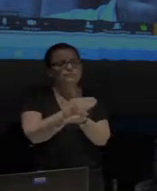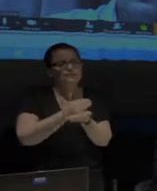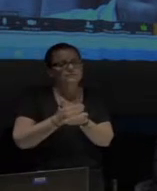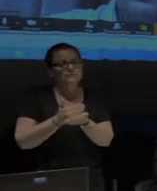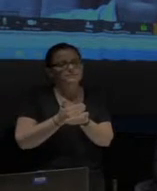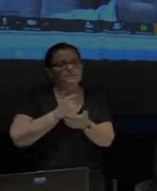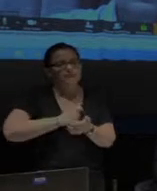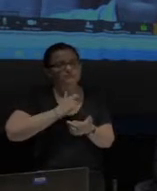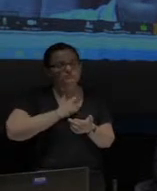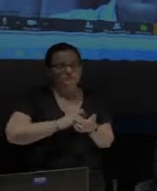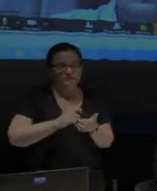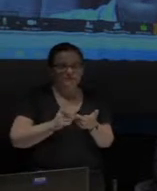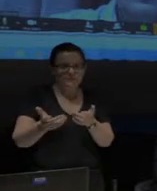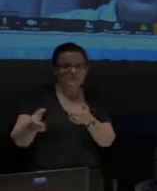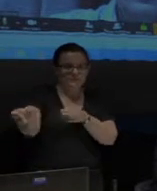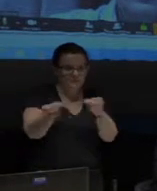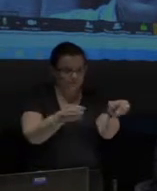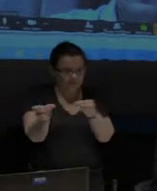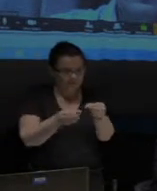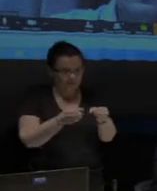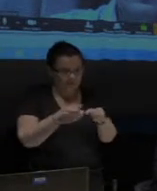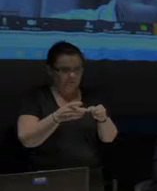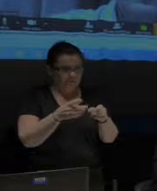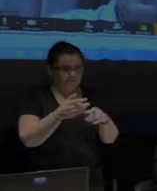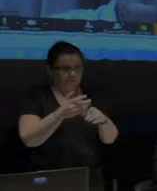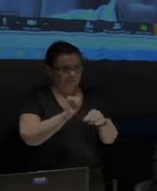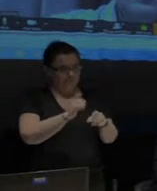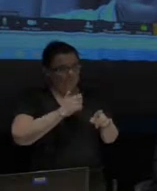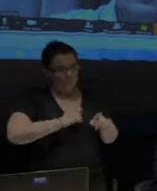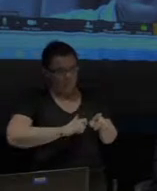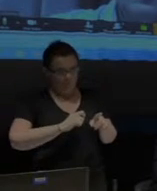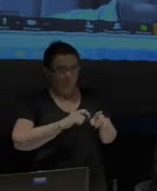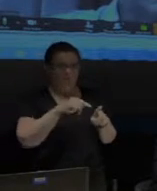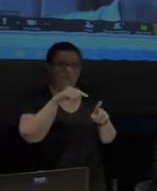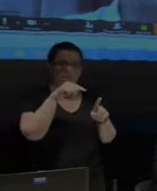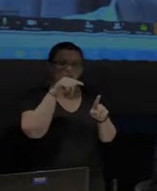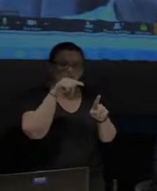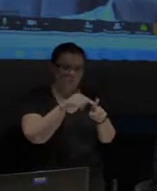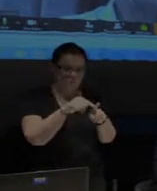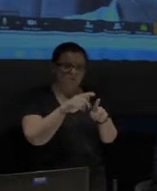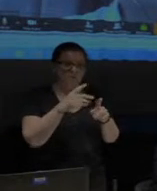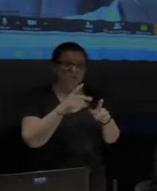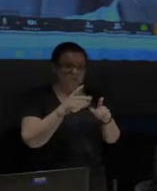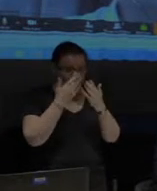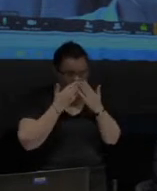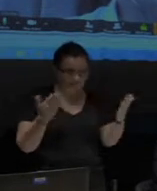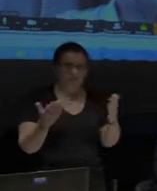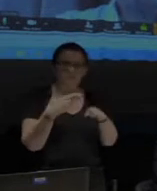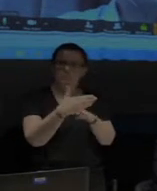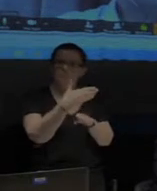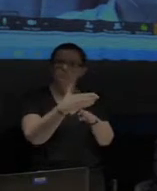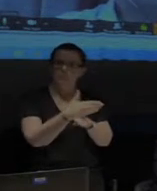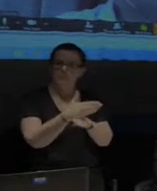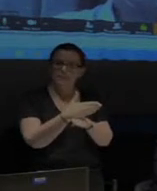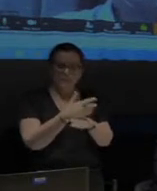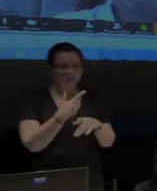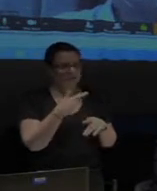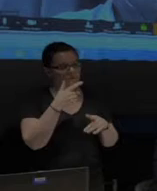into positions where they are respected and that they can do the best that they can to do the jobs that they've been given to